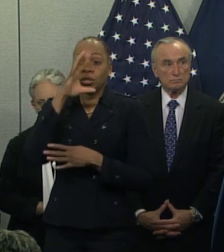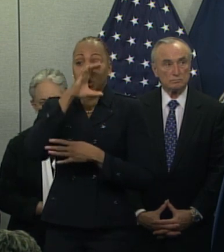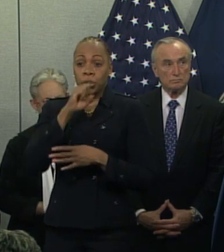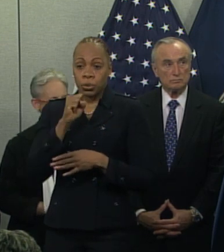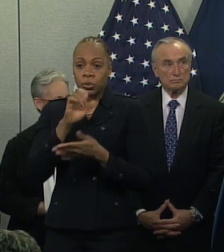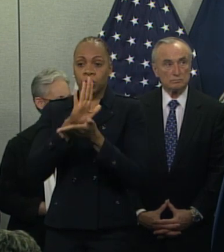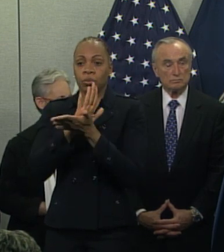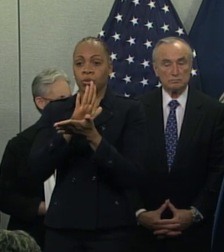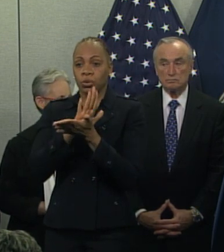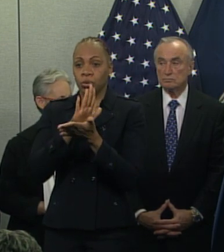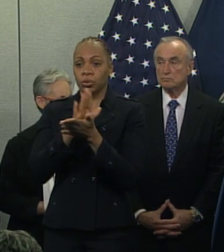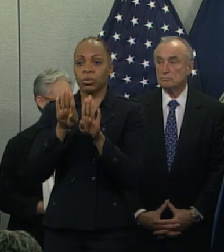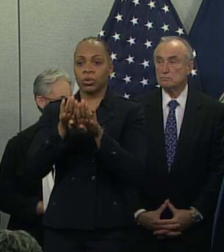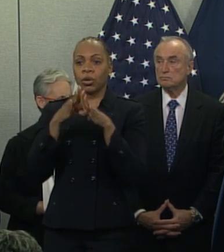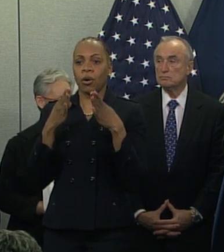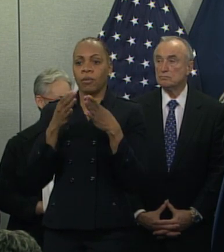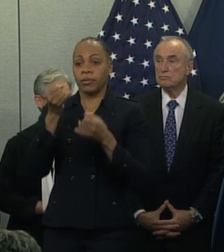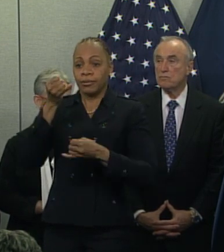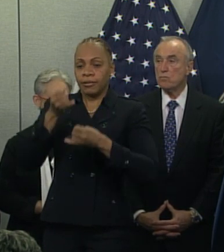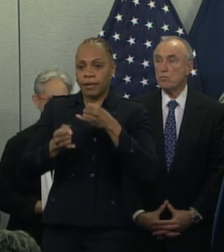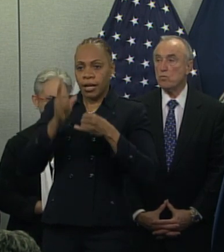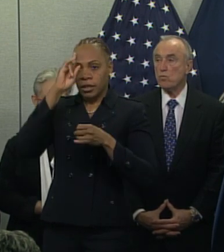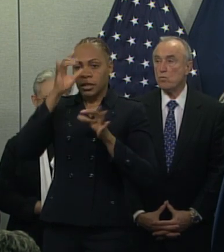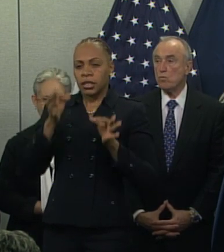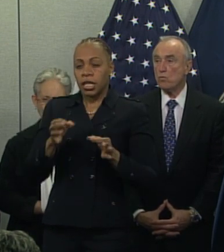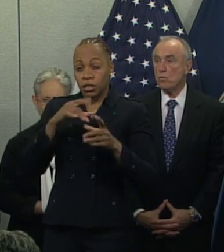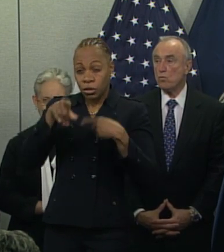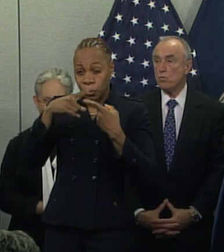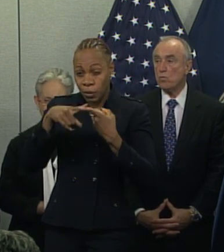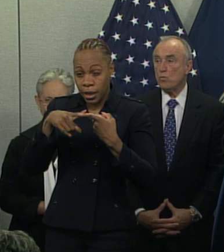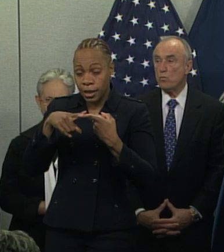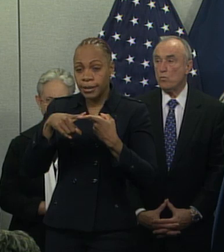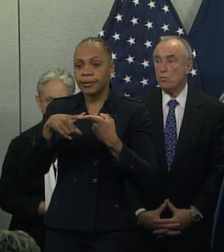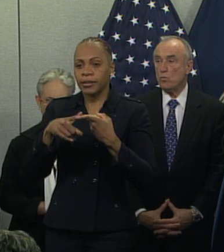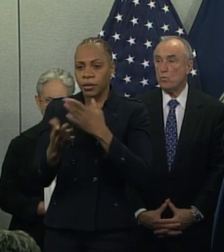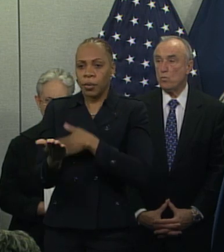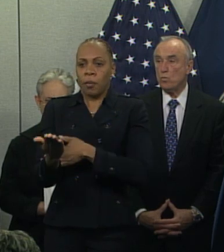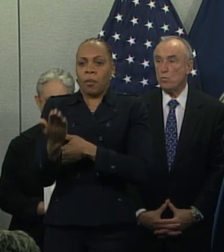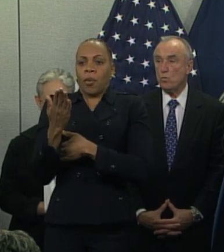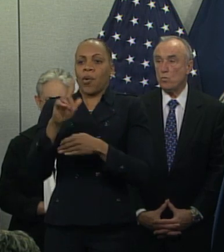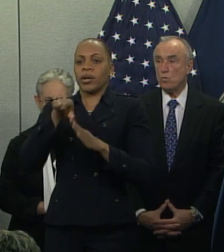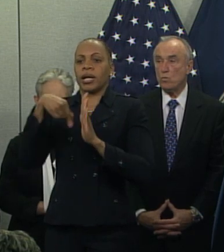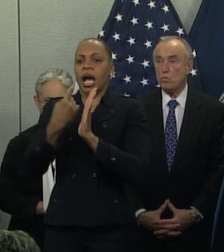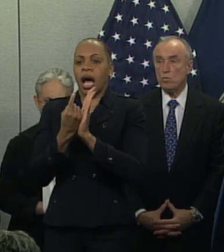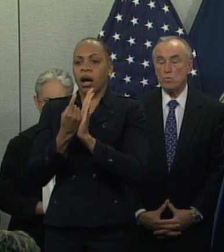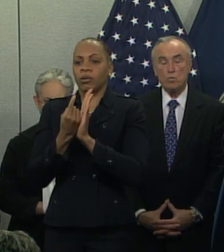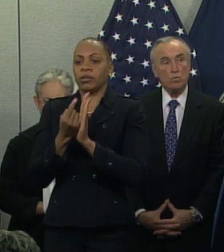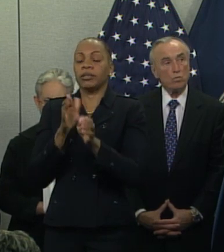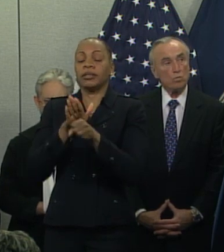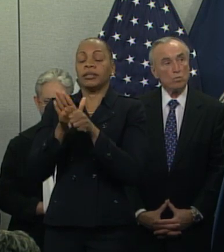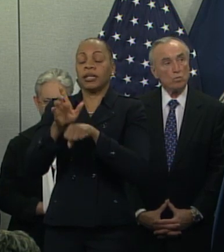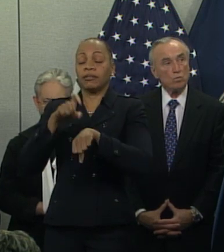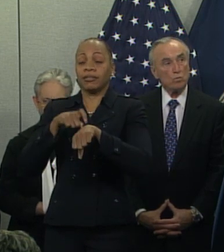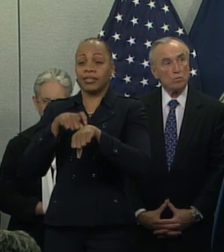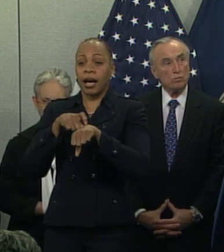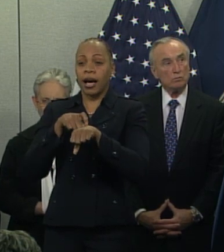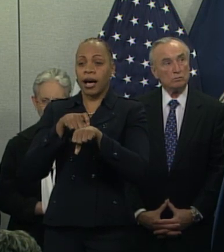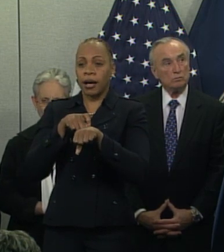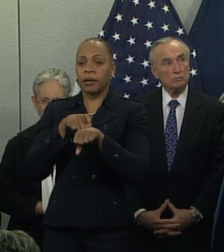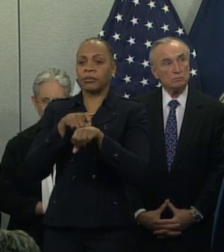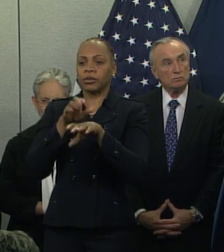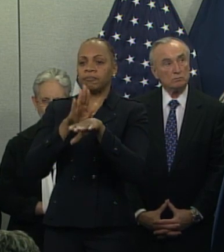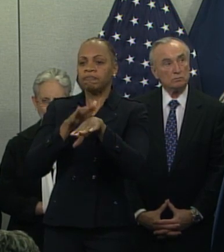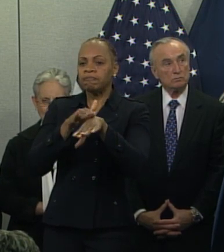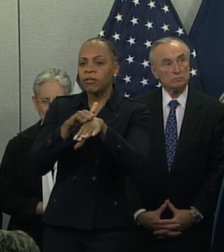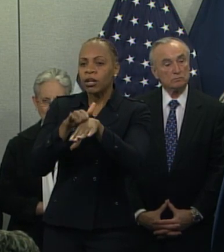open. Final decision will be made in the early morning hours in time to get an alert out if, in fact, there is a